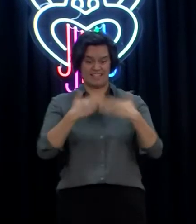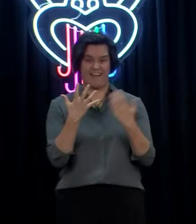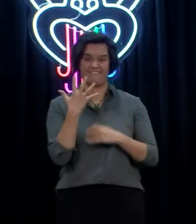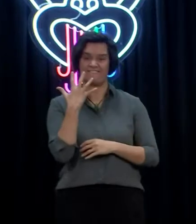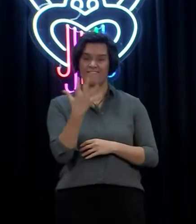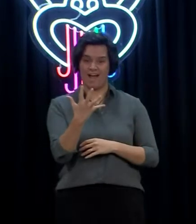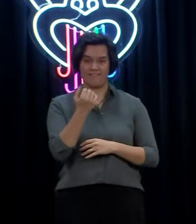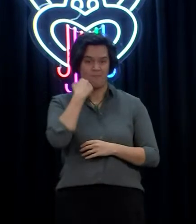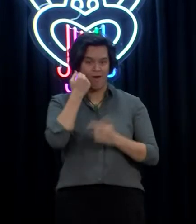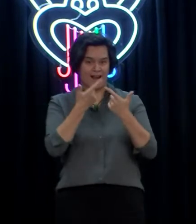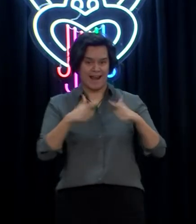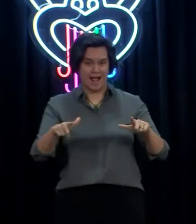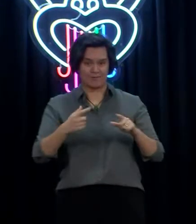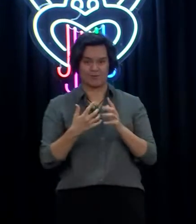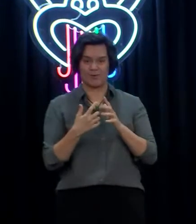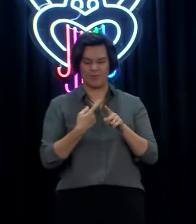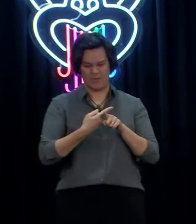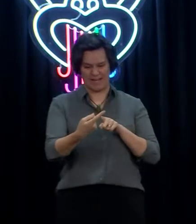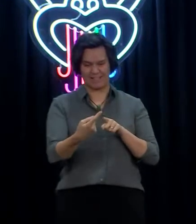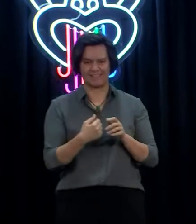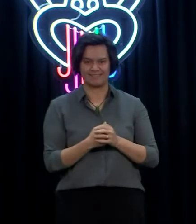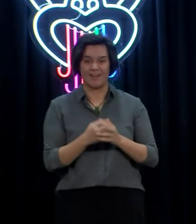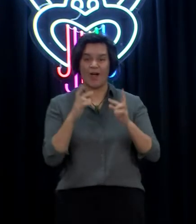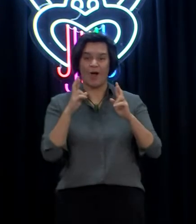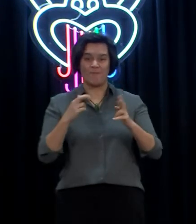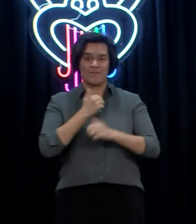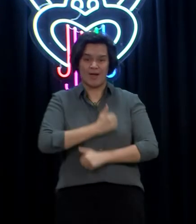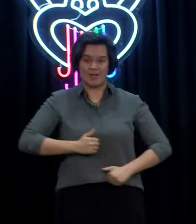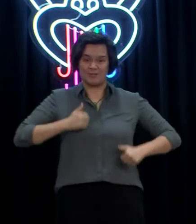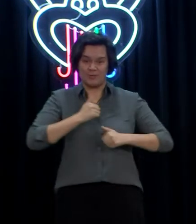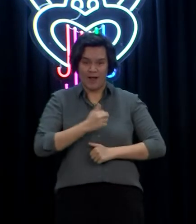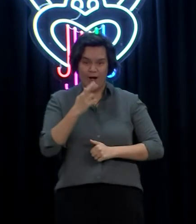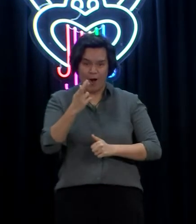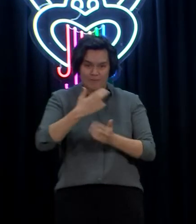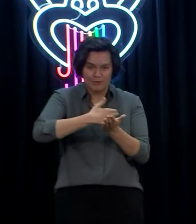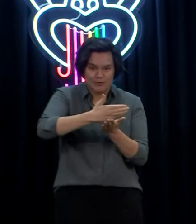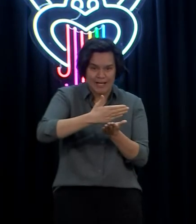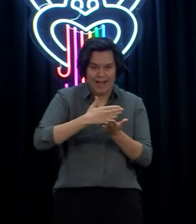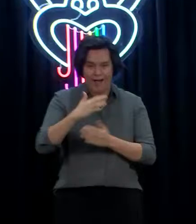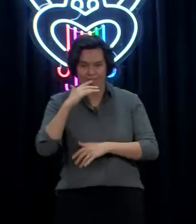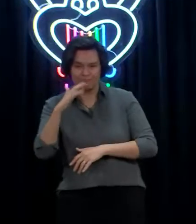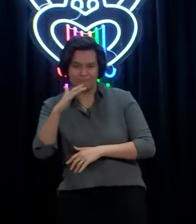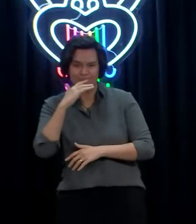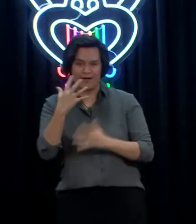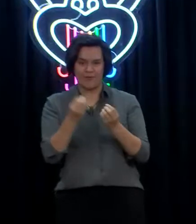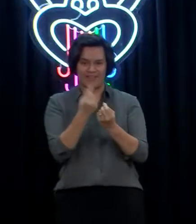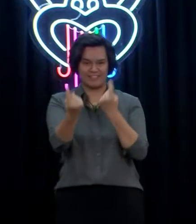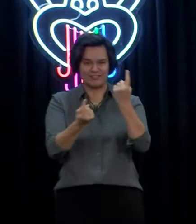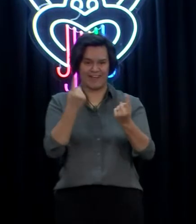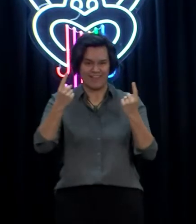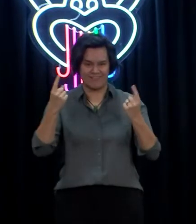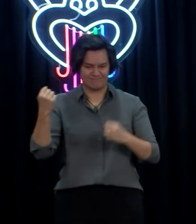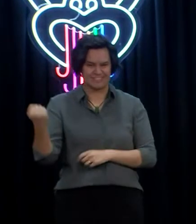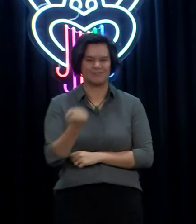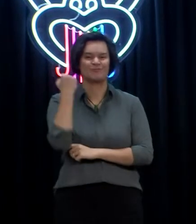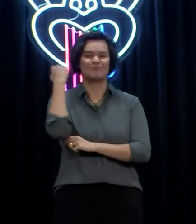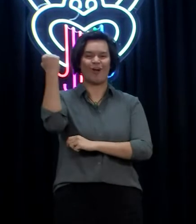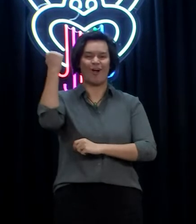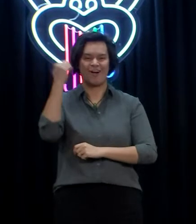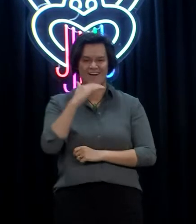Māori Language Week, and I hope you're all enjoying this week by sharing Te Reo Māori with one another. Kia kaha, Te Reo Māori.